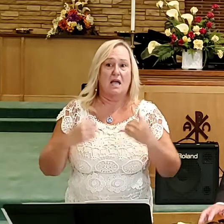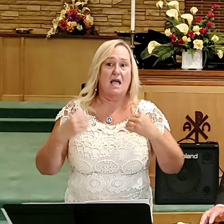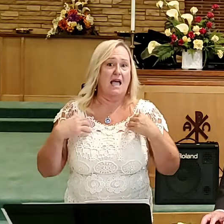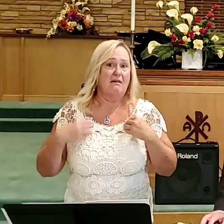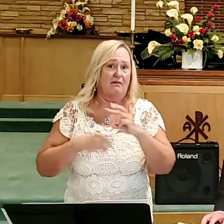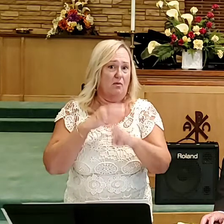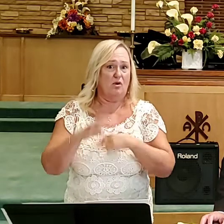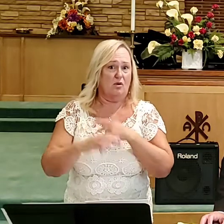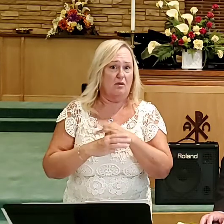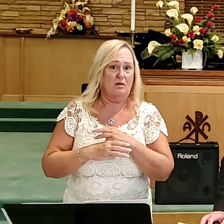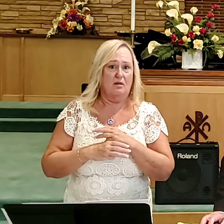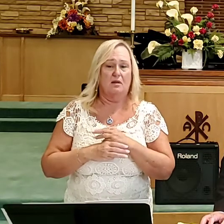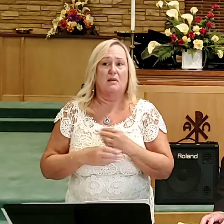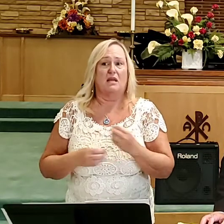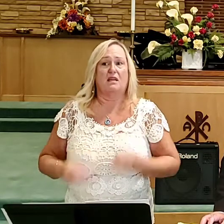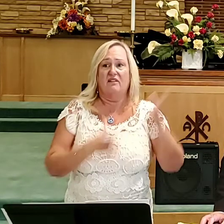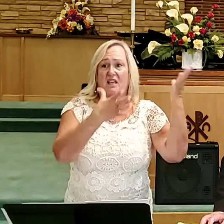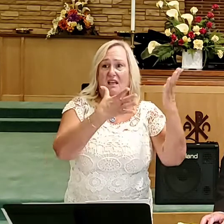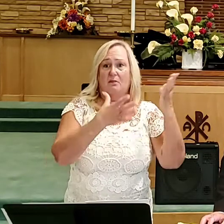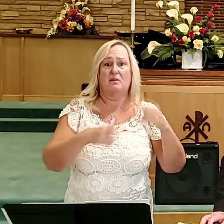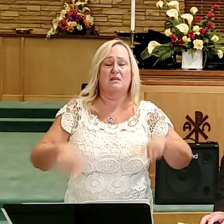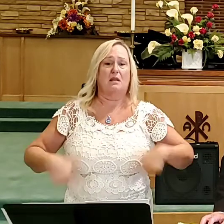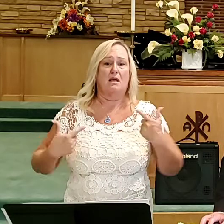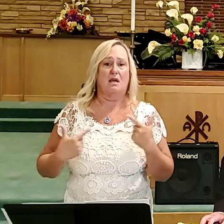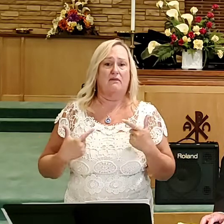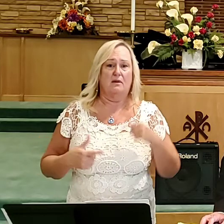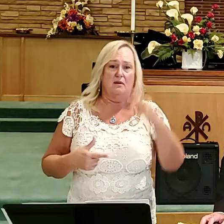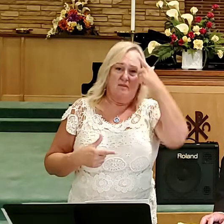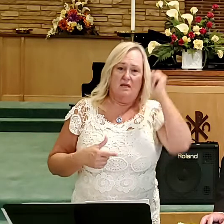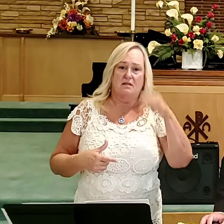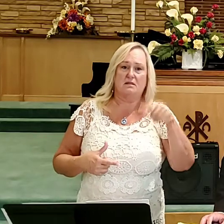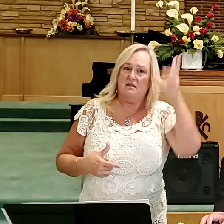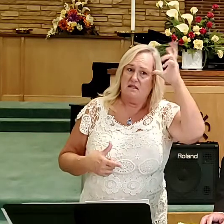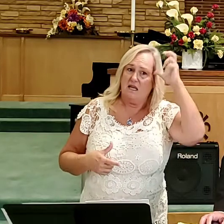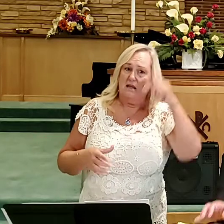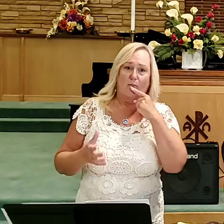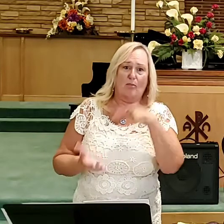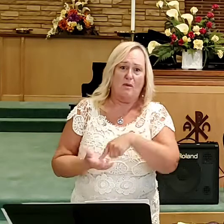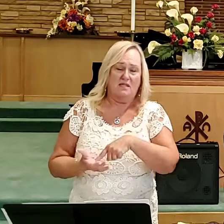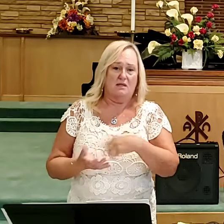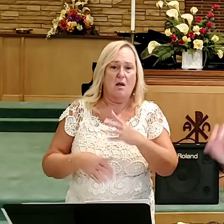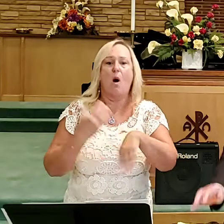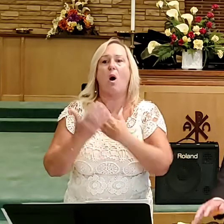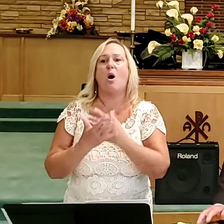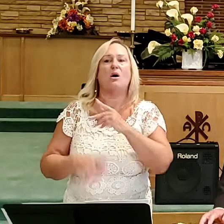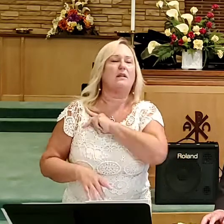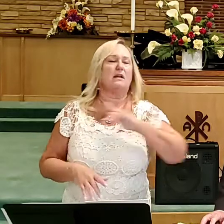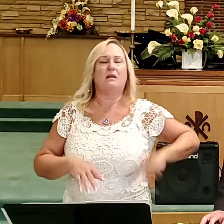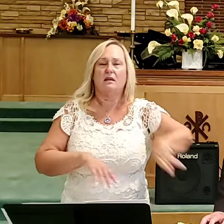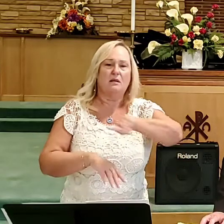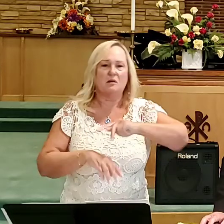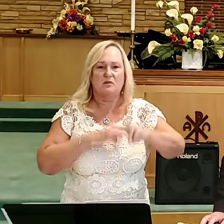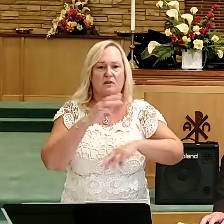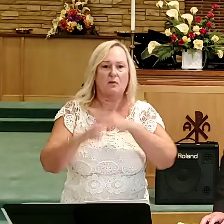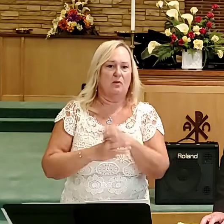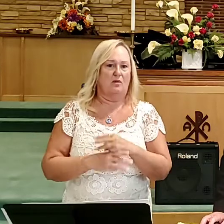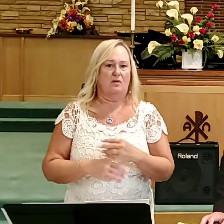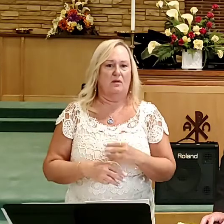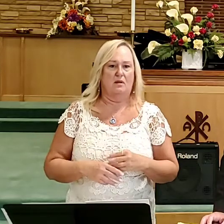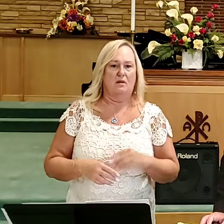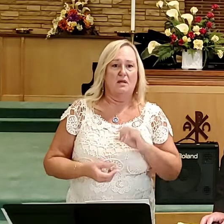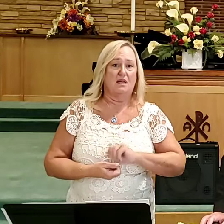world while forfeiting his life, because Satan promised him all the kingdoms of the world